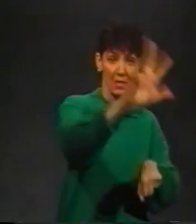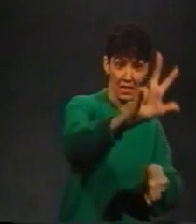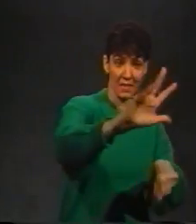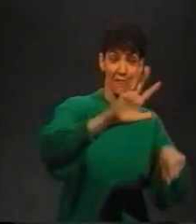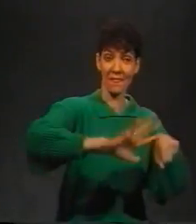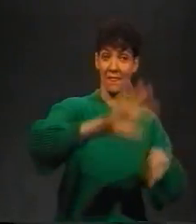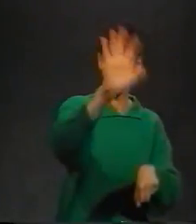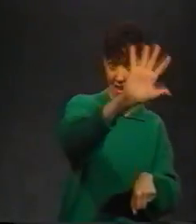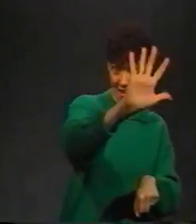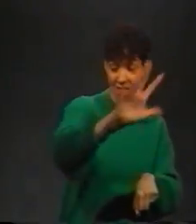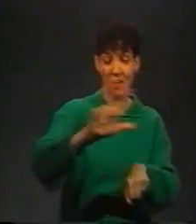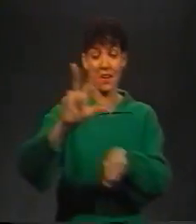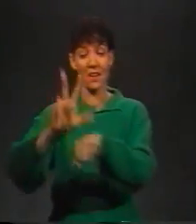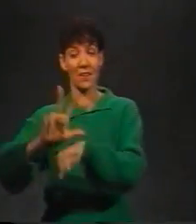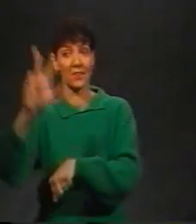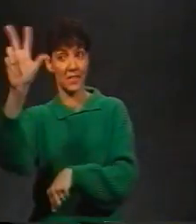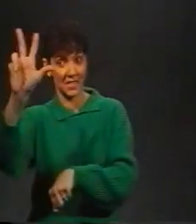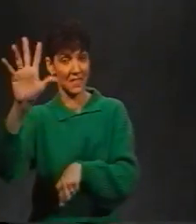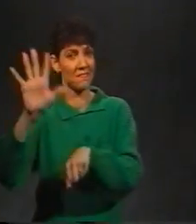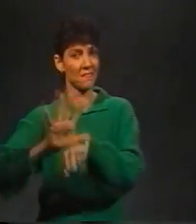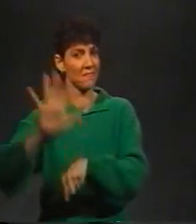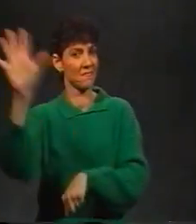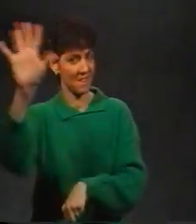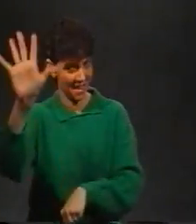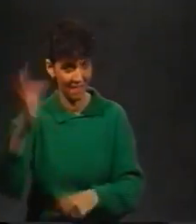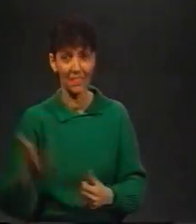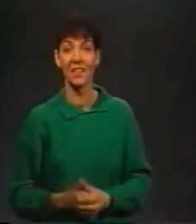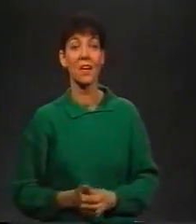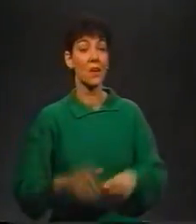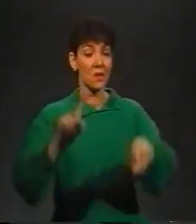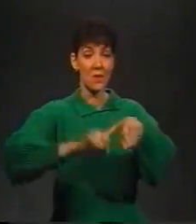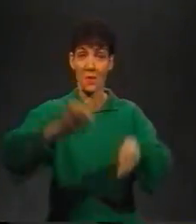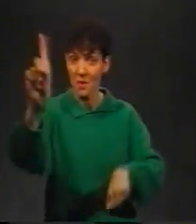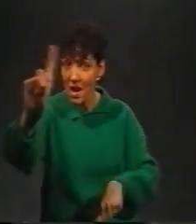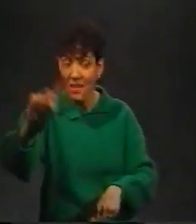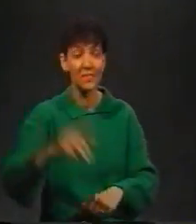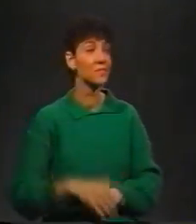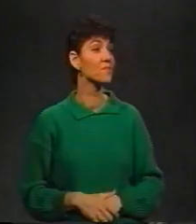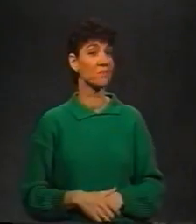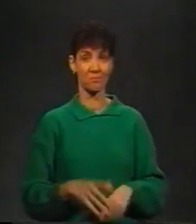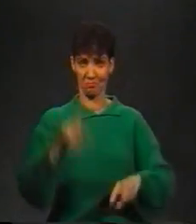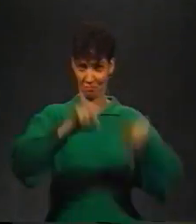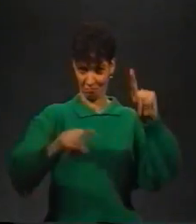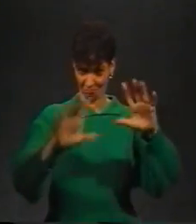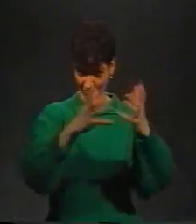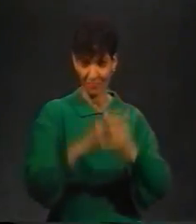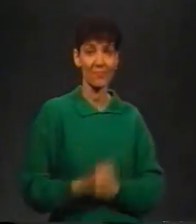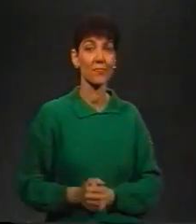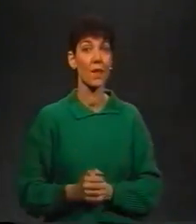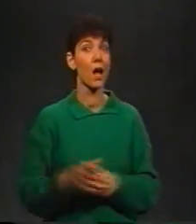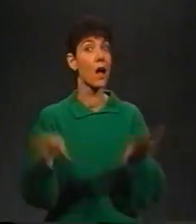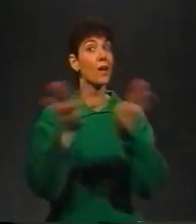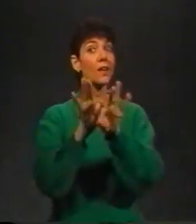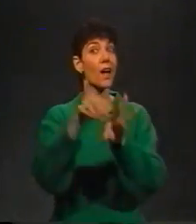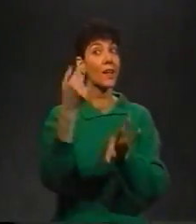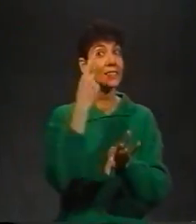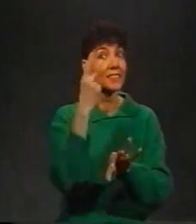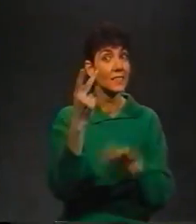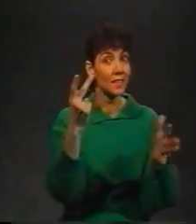Notice that the palm faces away from the signer in 1 through 5. The hand shakes slightly from side to